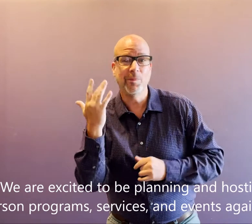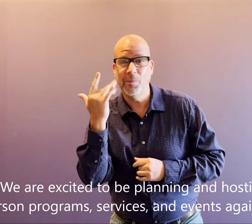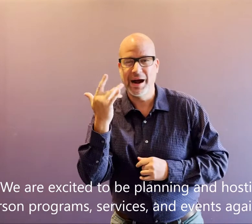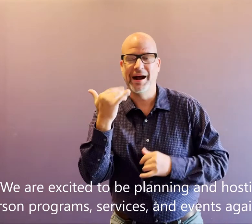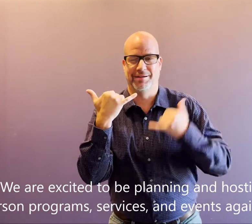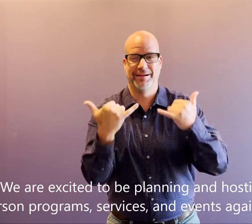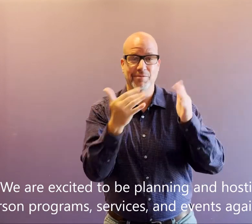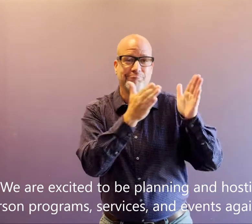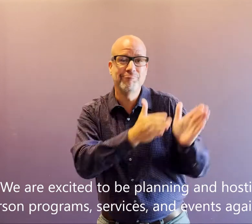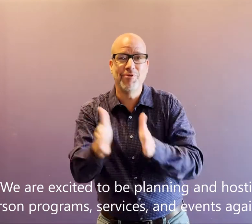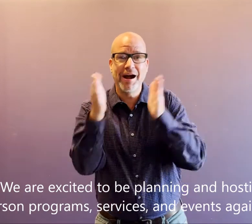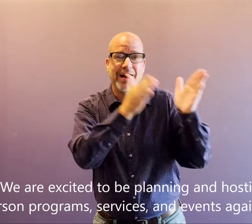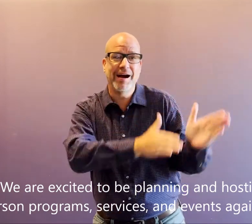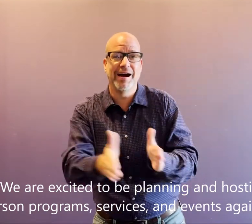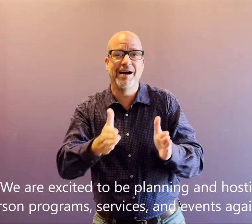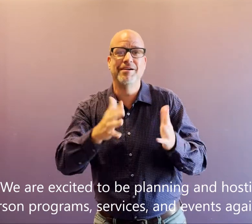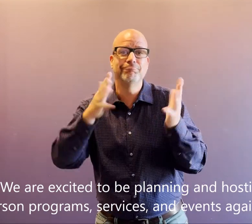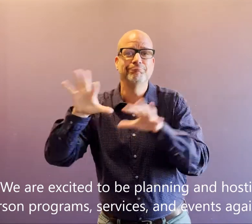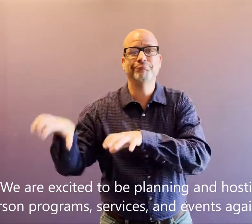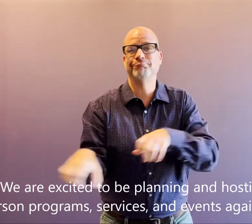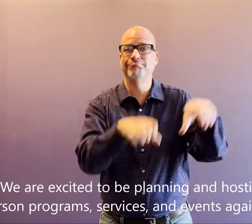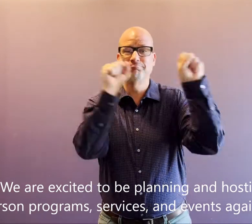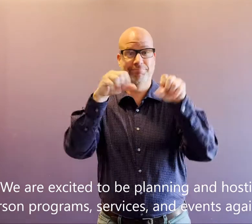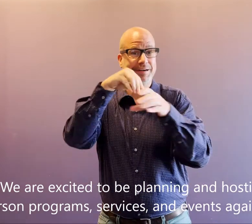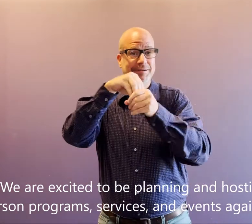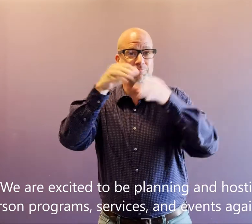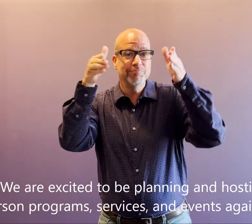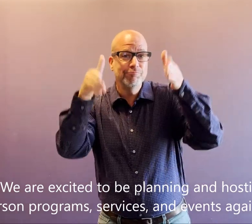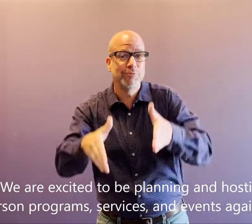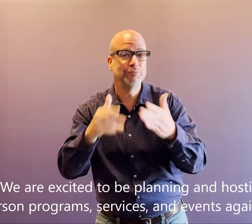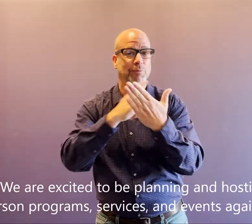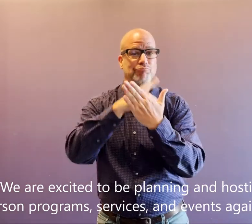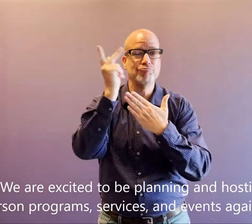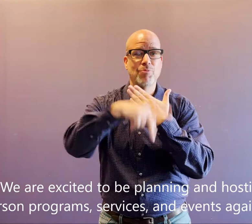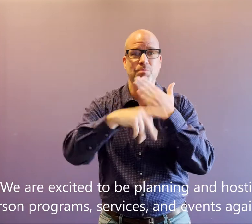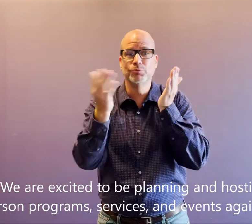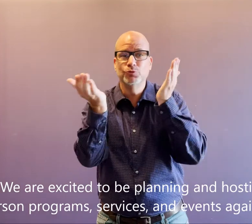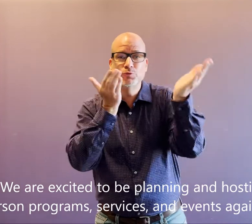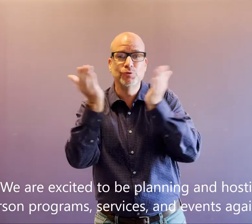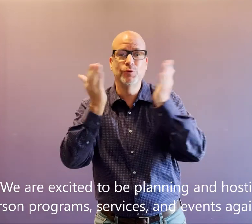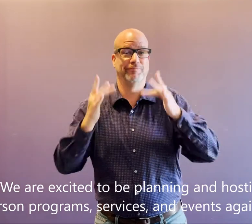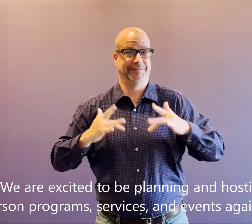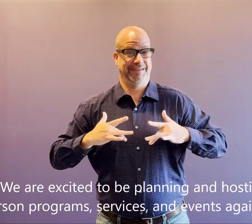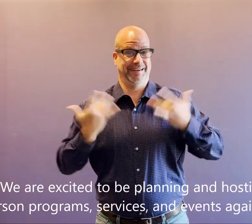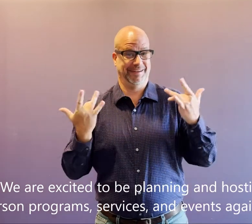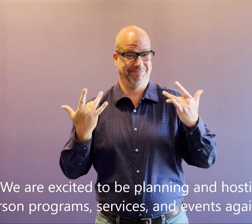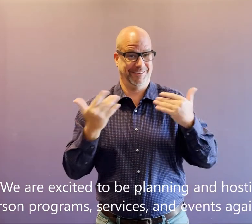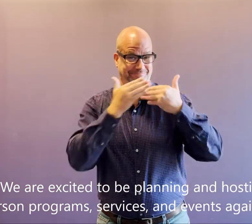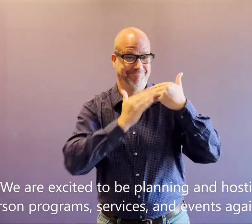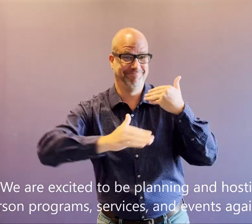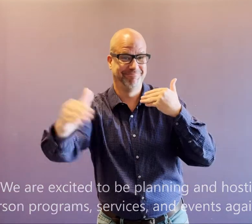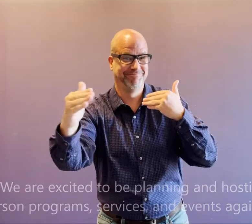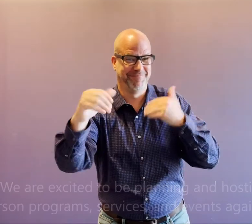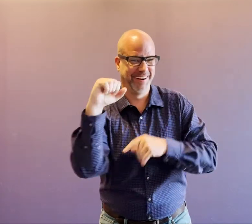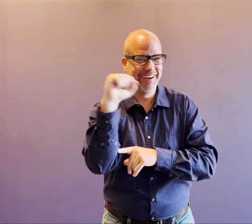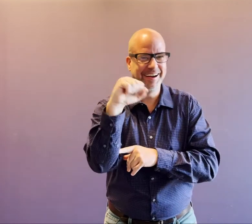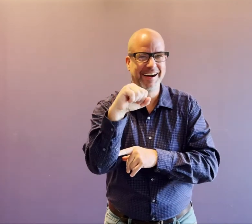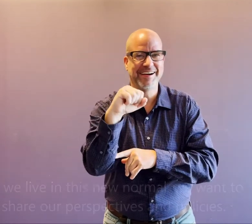Hello. We are excited to be planning and hosting in-person programs, services, and events again.